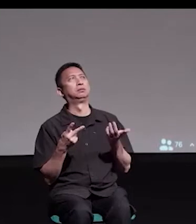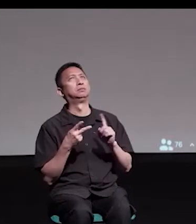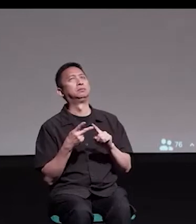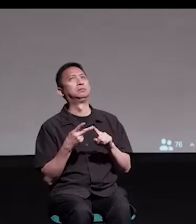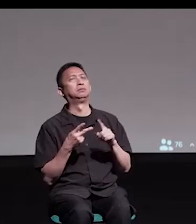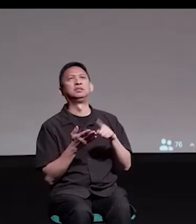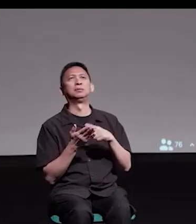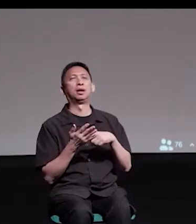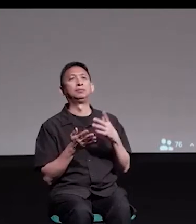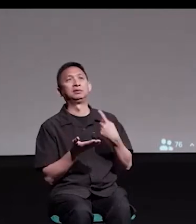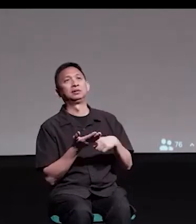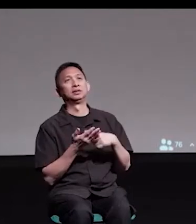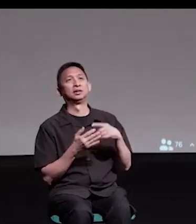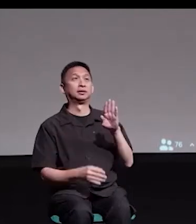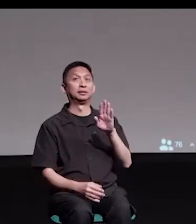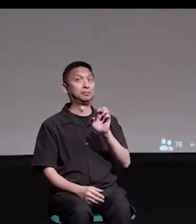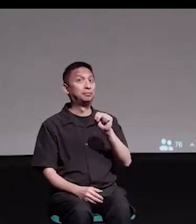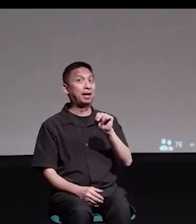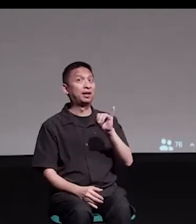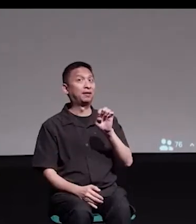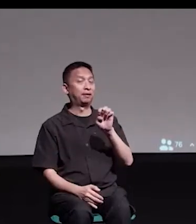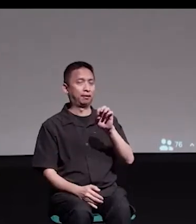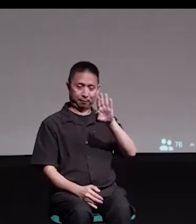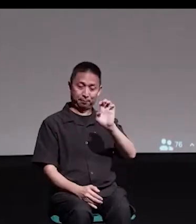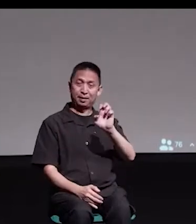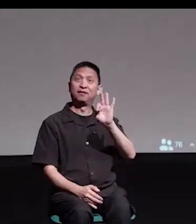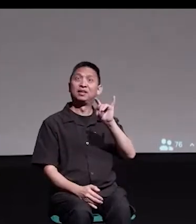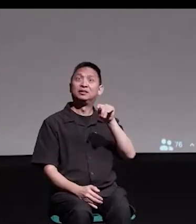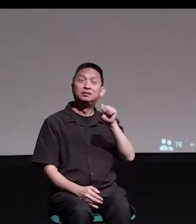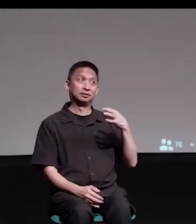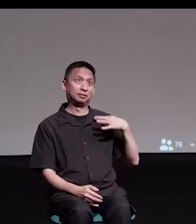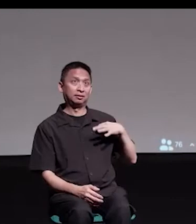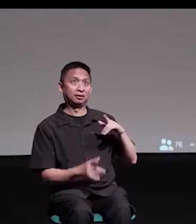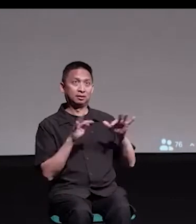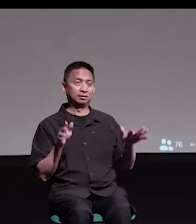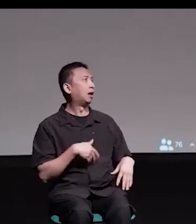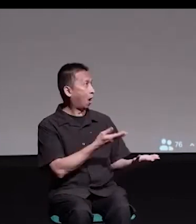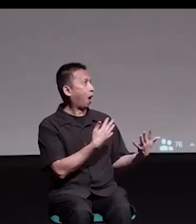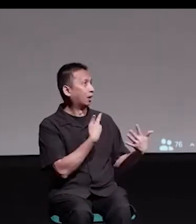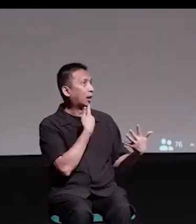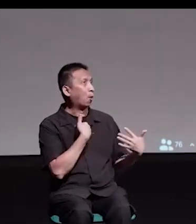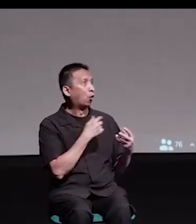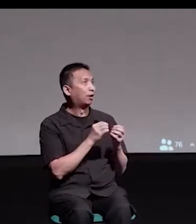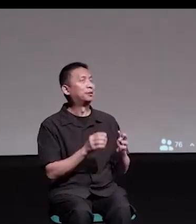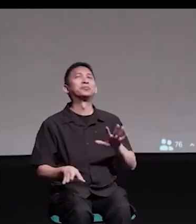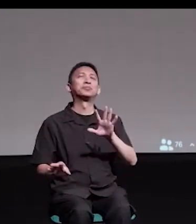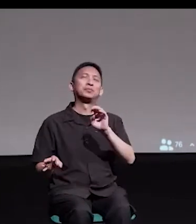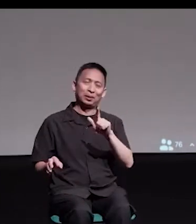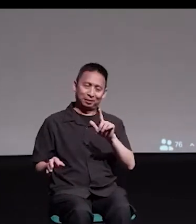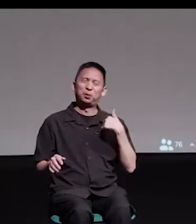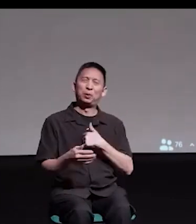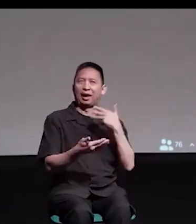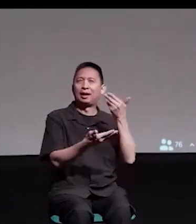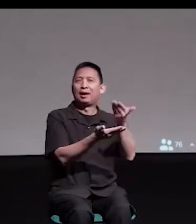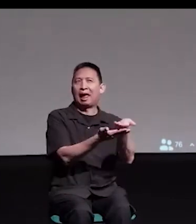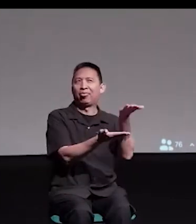questions of benefits and, dough and stuff like Tell us that. about those, Steven. Well, we can get there,